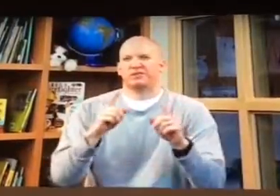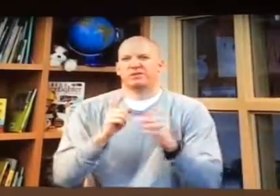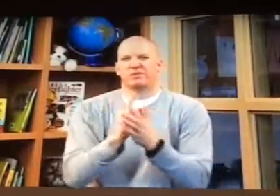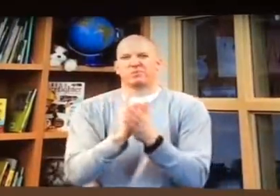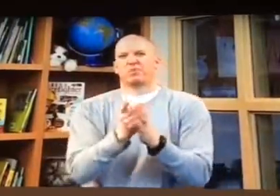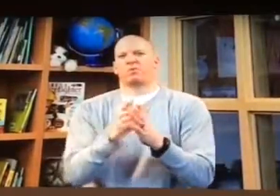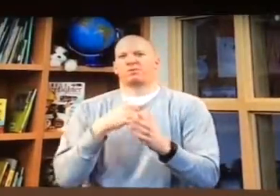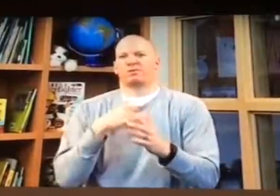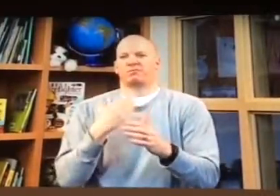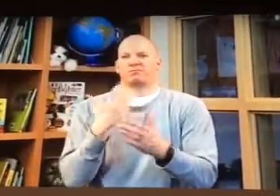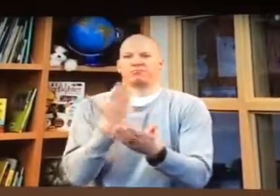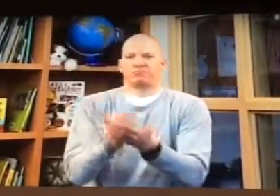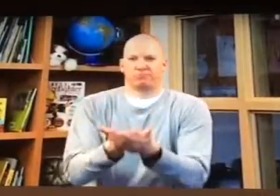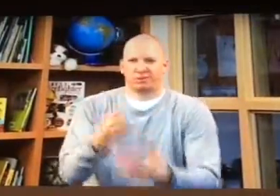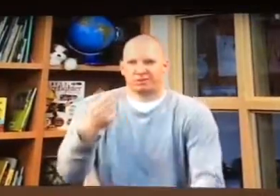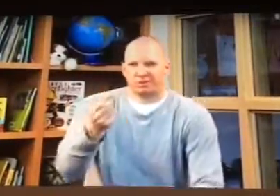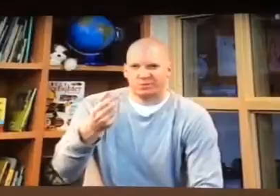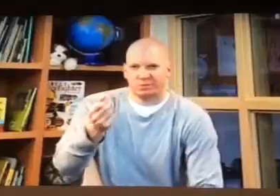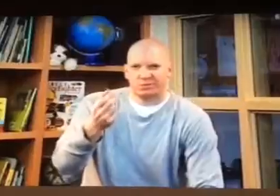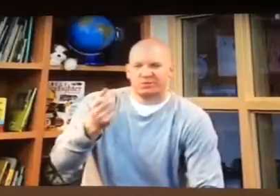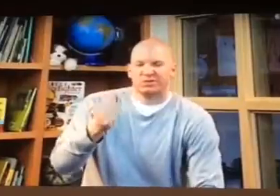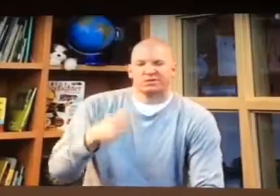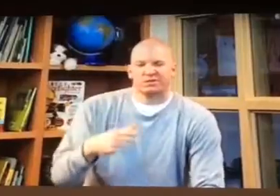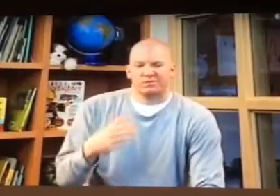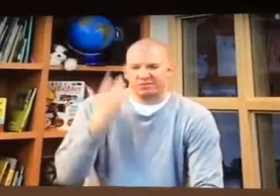And I know everything is different. When I arrived at high school,